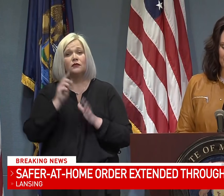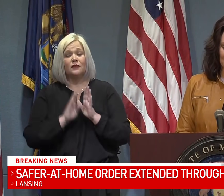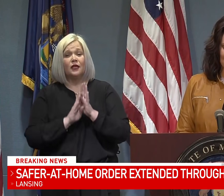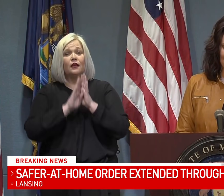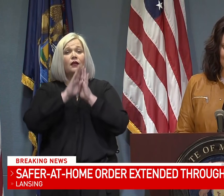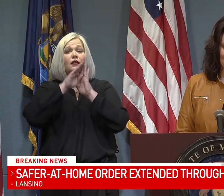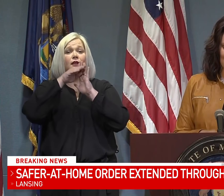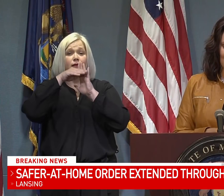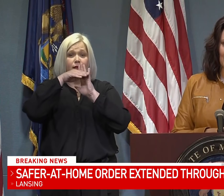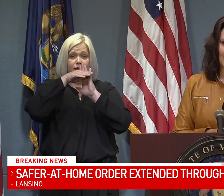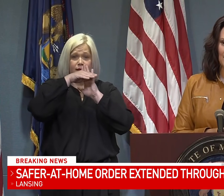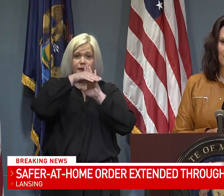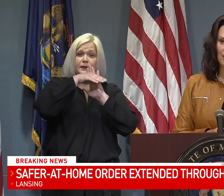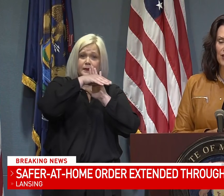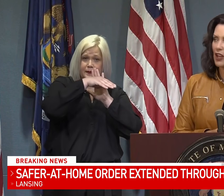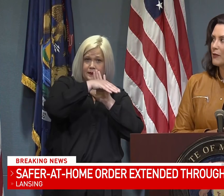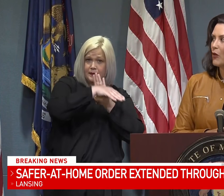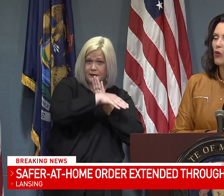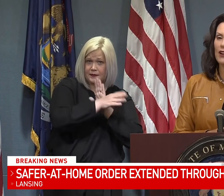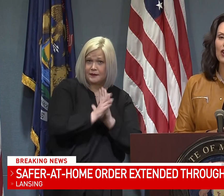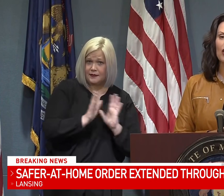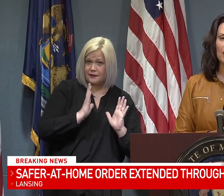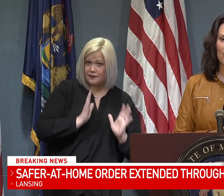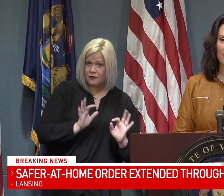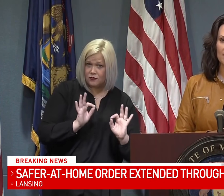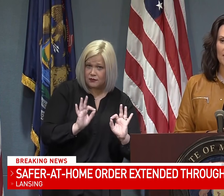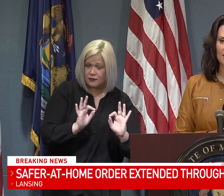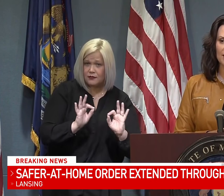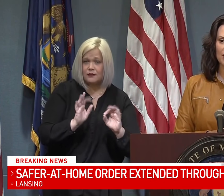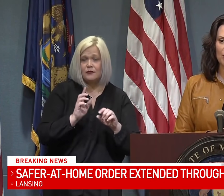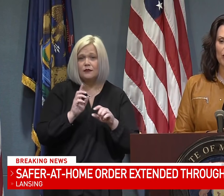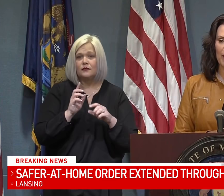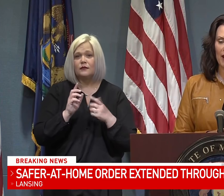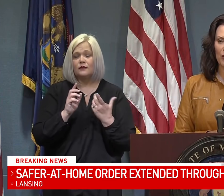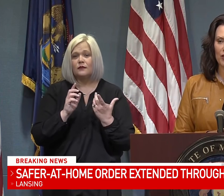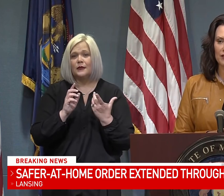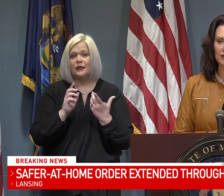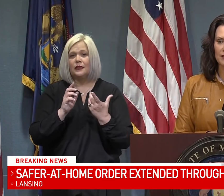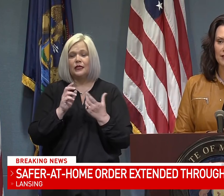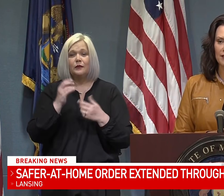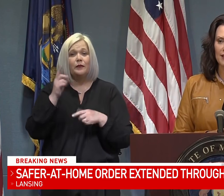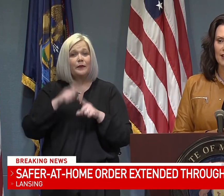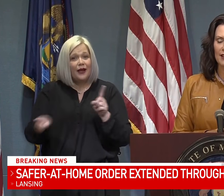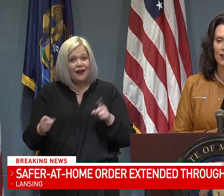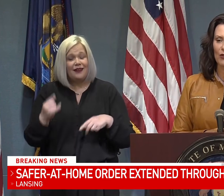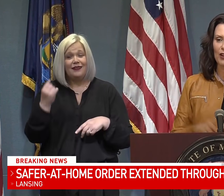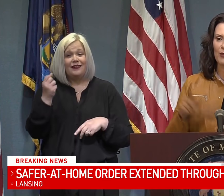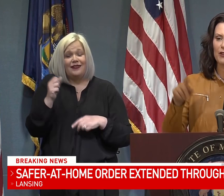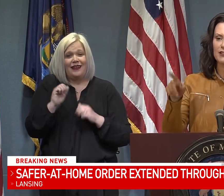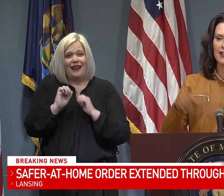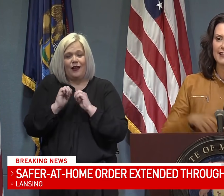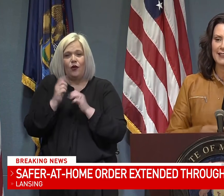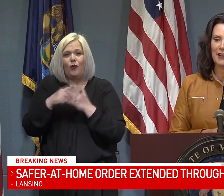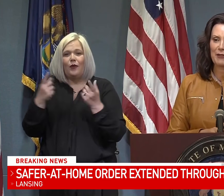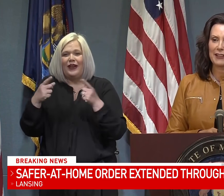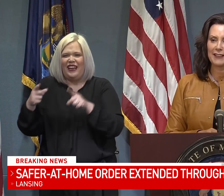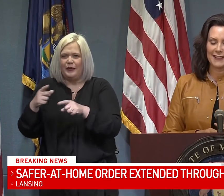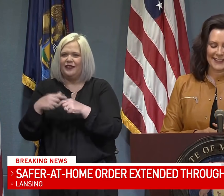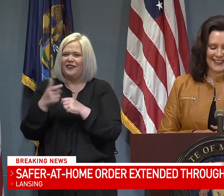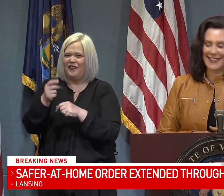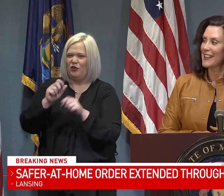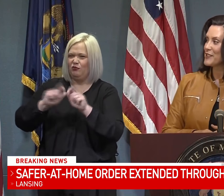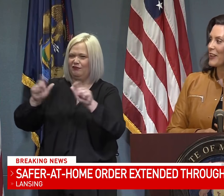curve. So let's talk about what could cause us to move backward. We're a couple of slides in,